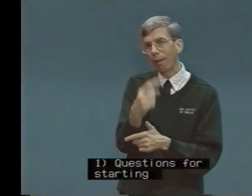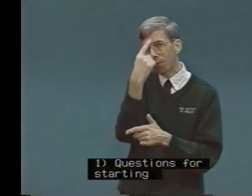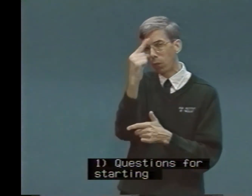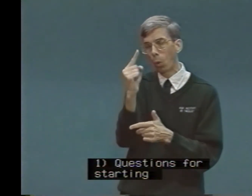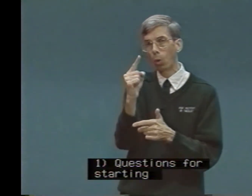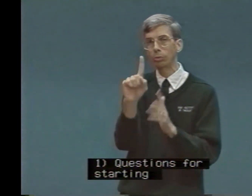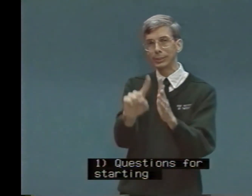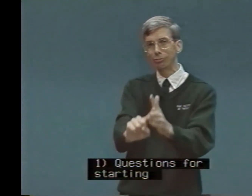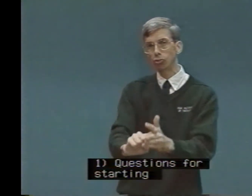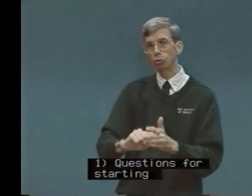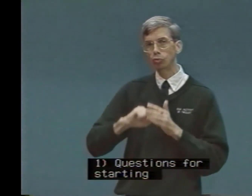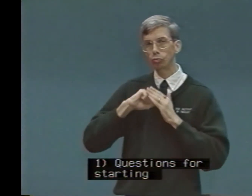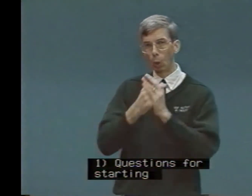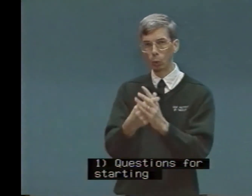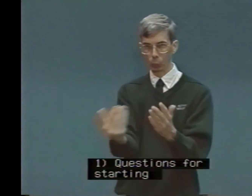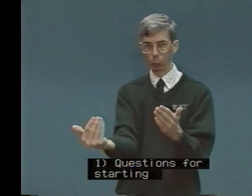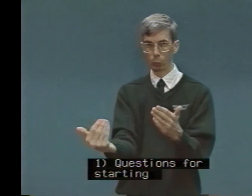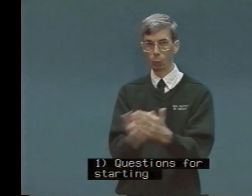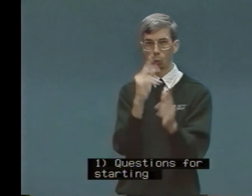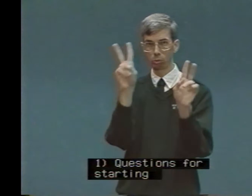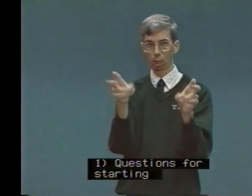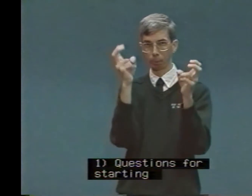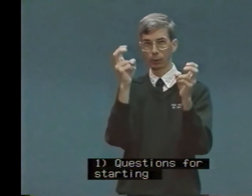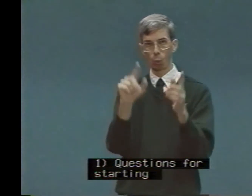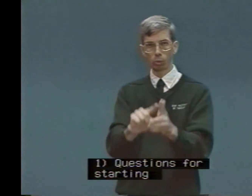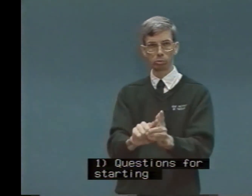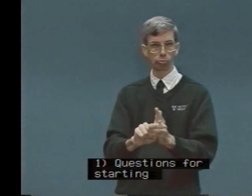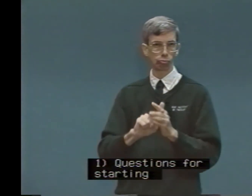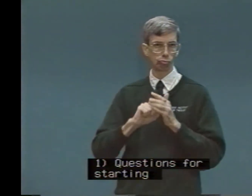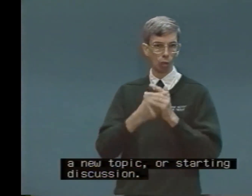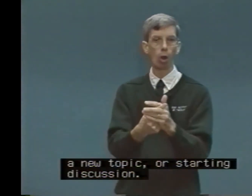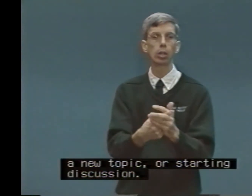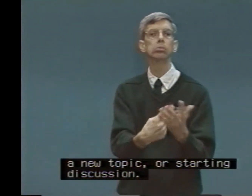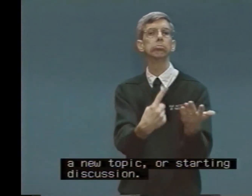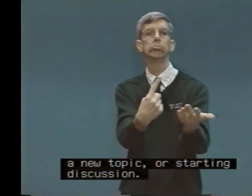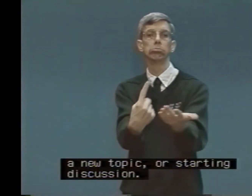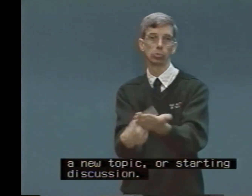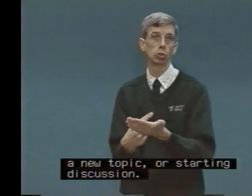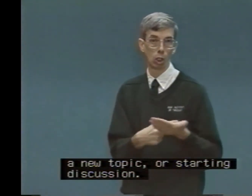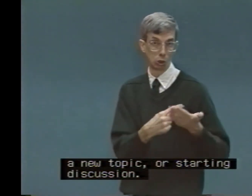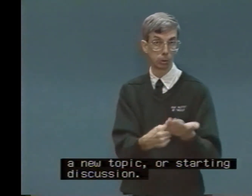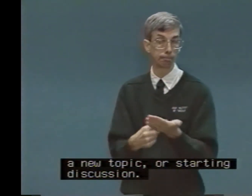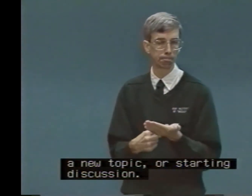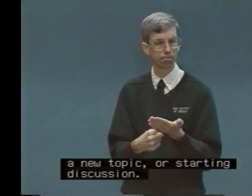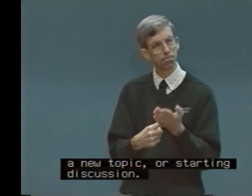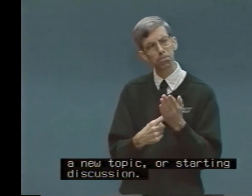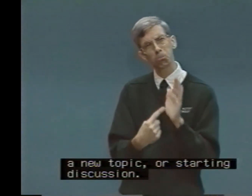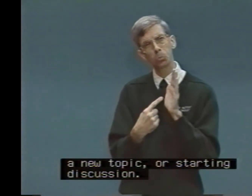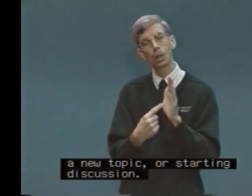One, questions for starting a new topic or starting discussion.